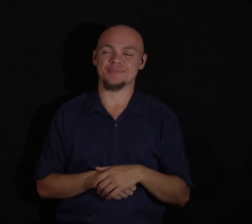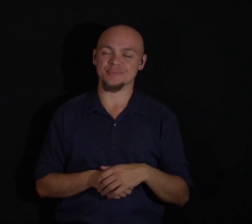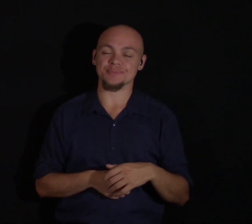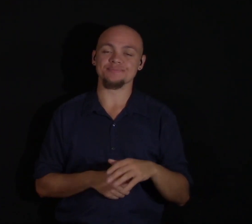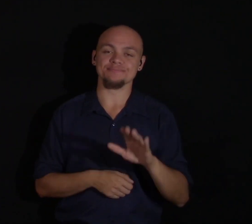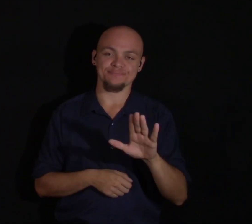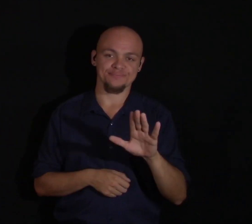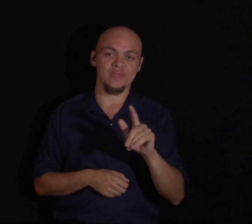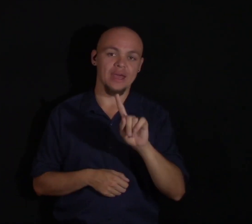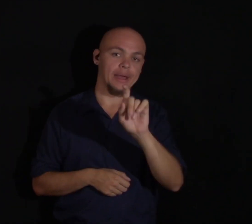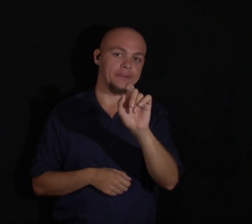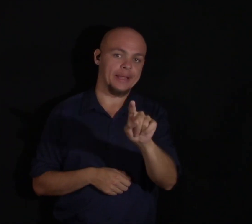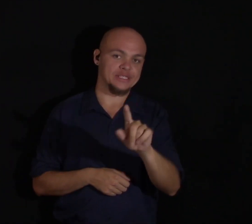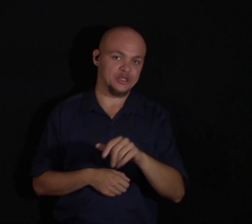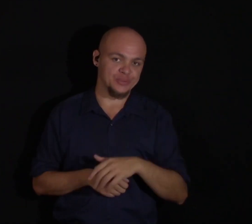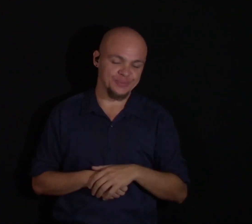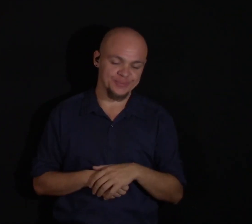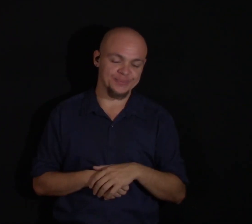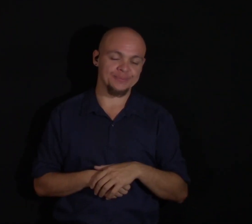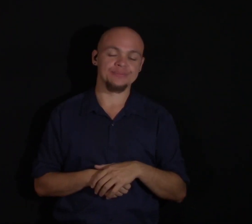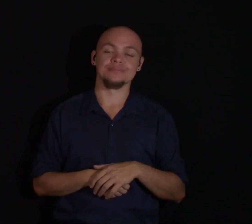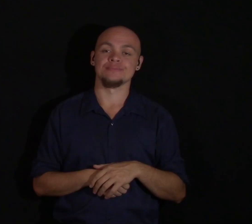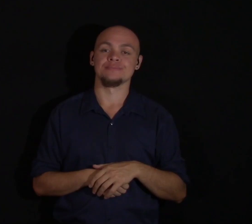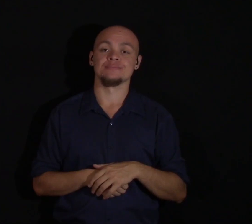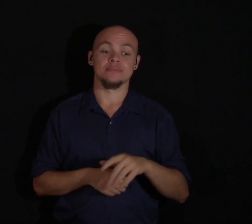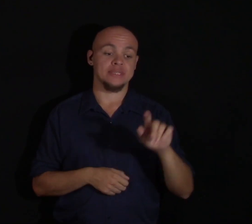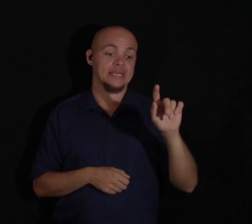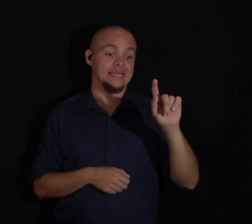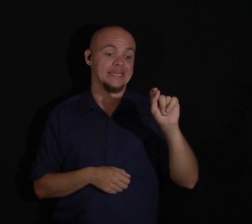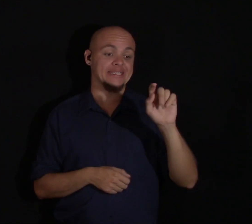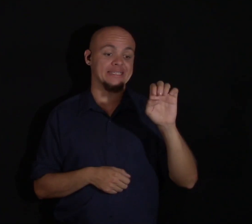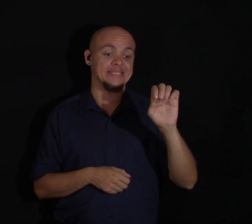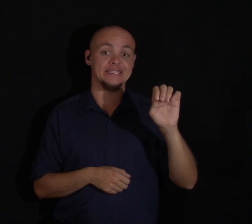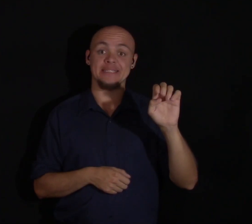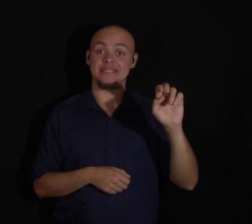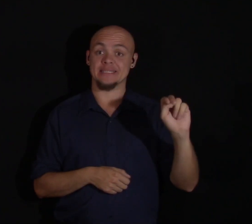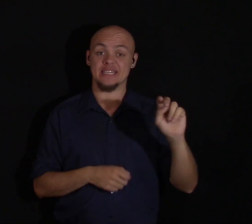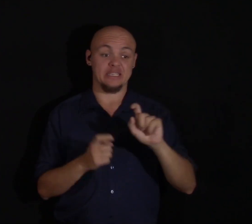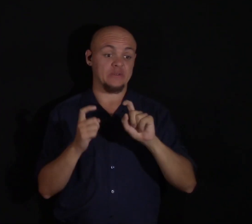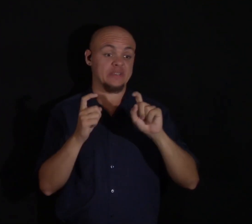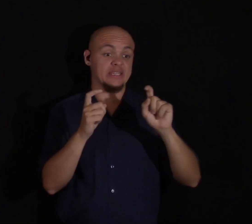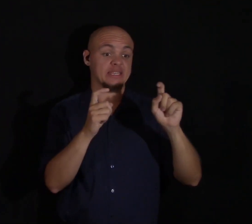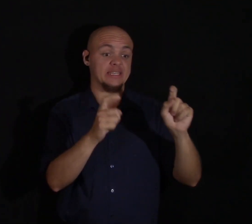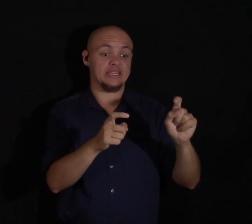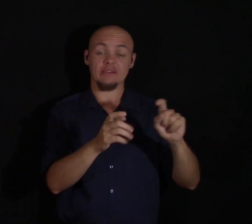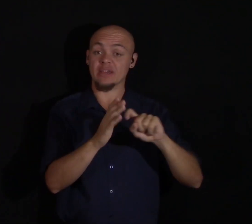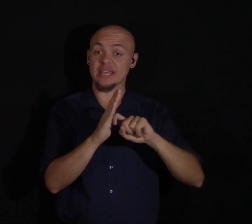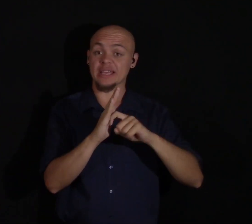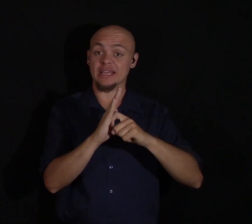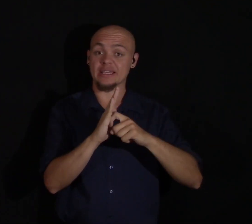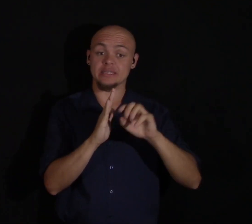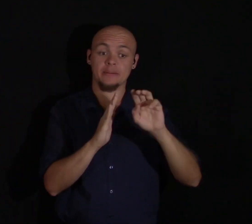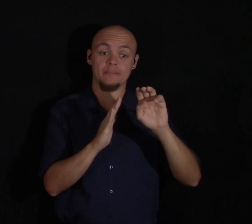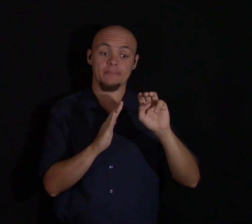Let me ask you, would you hand a teenager the keys to your BMW if they'd never taken driver's